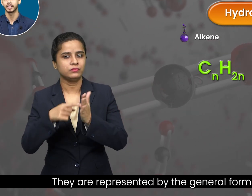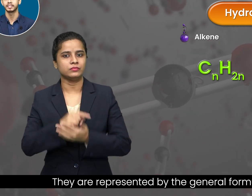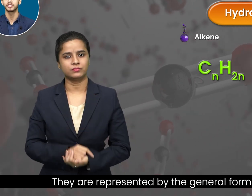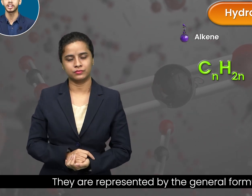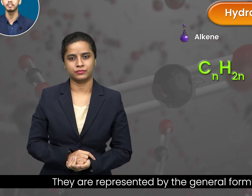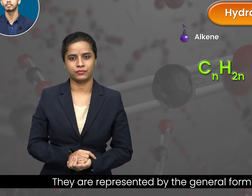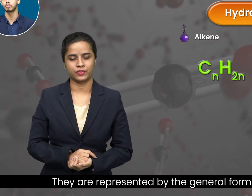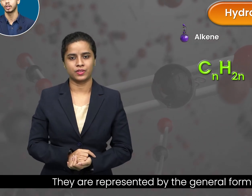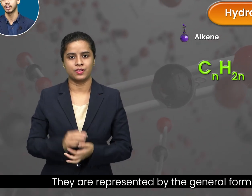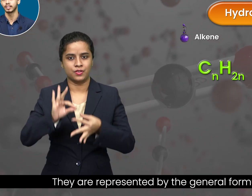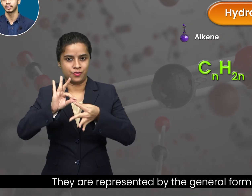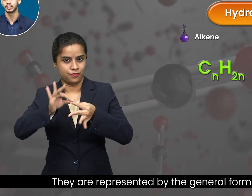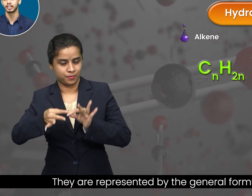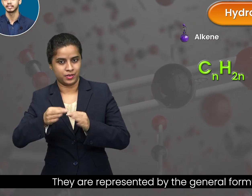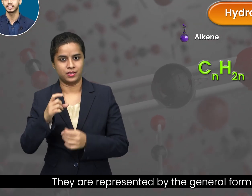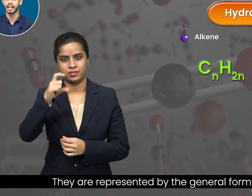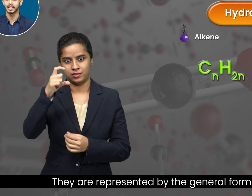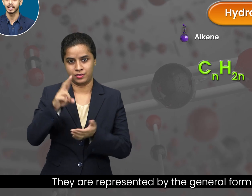by the general formula